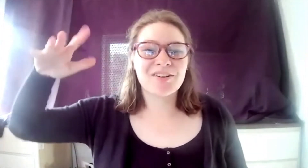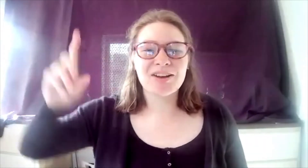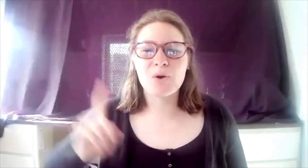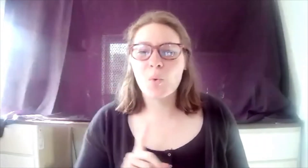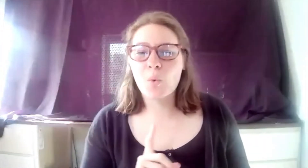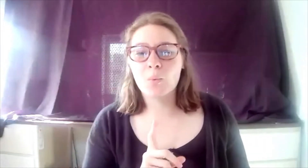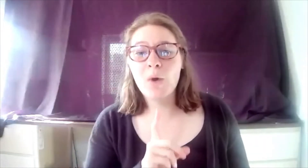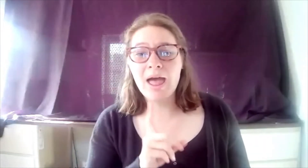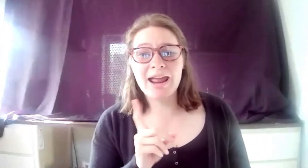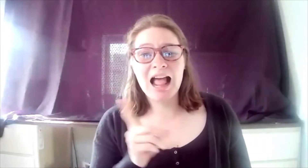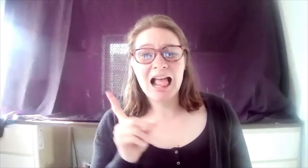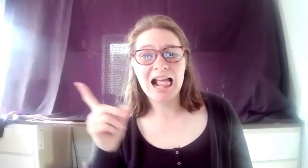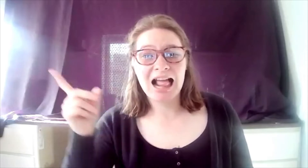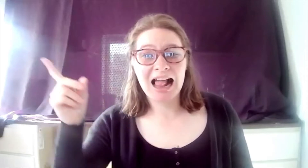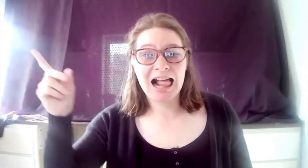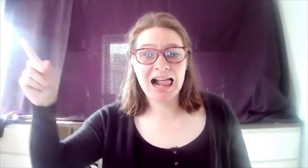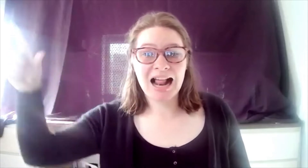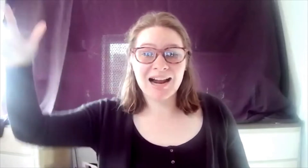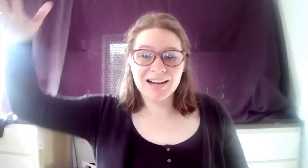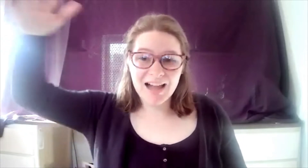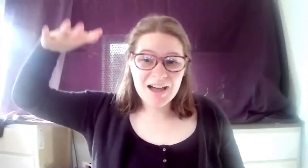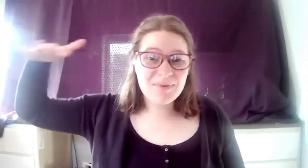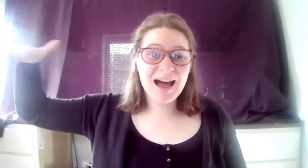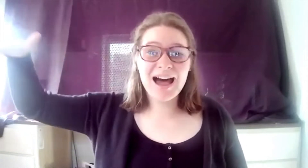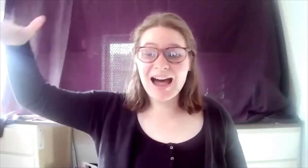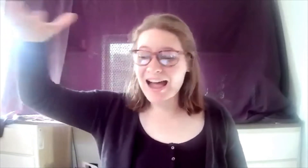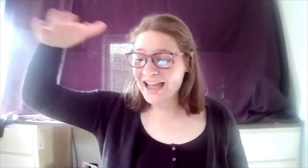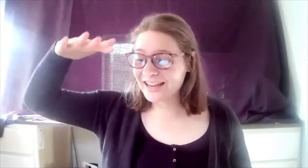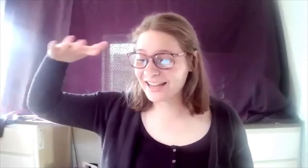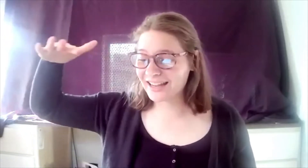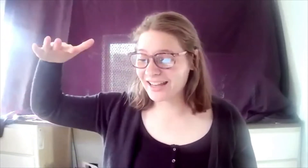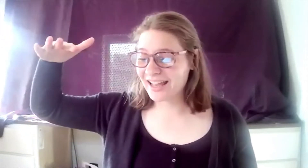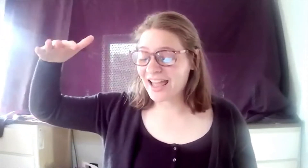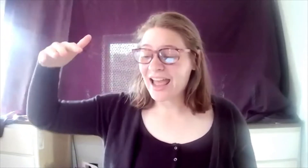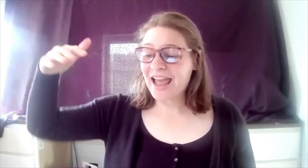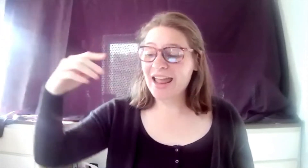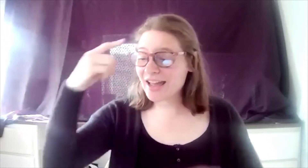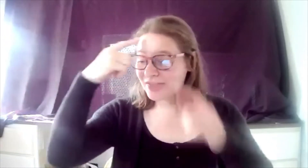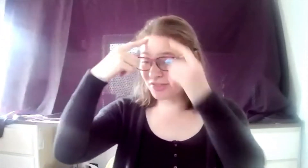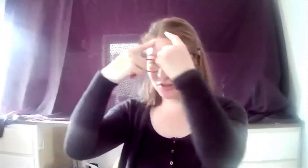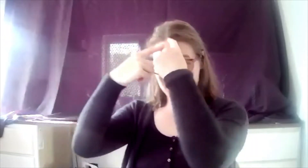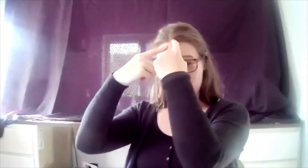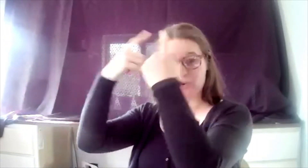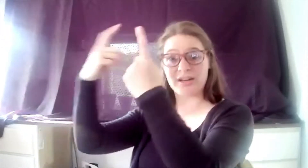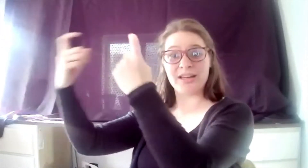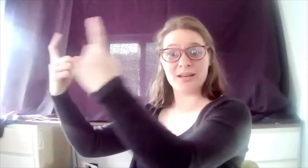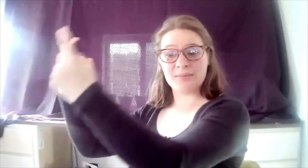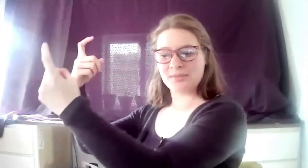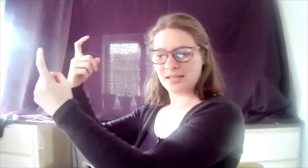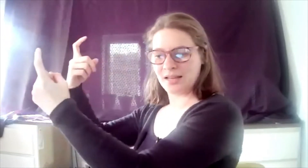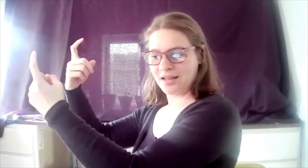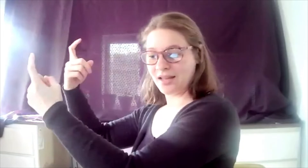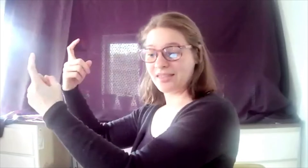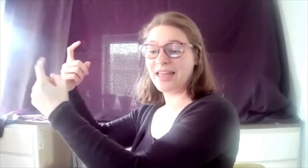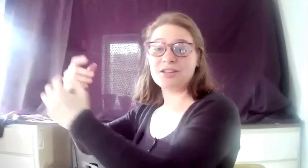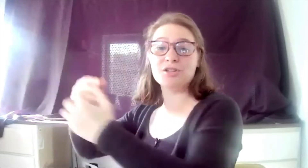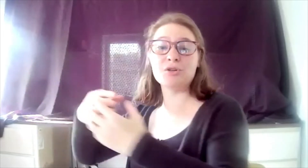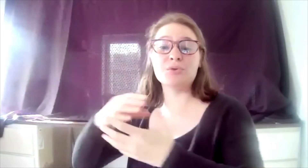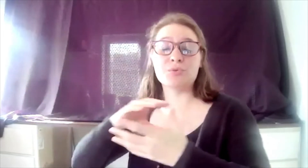Good, way up high. And the dreams that you